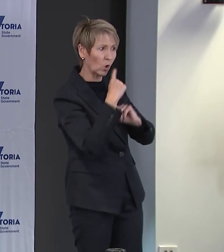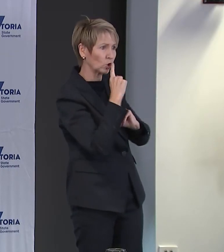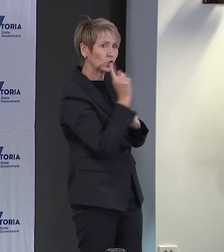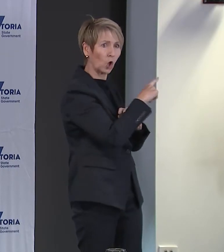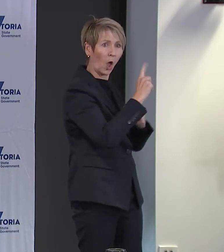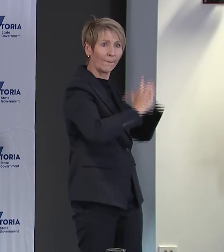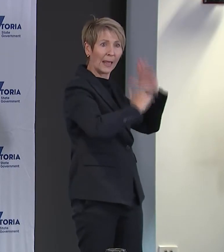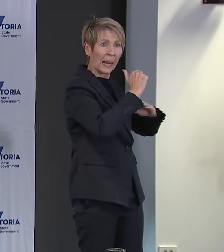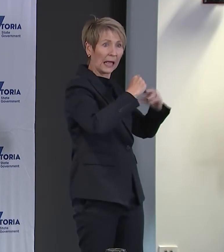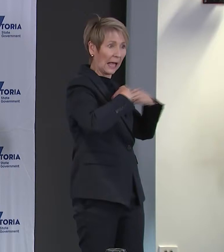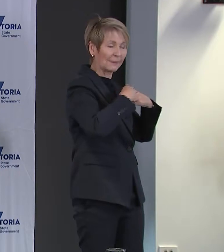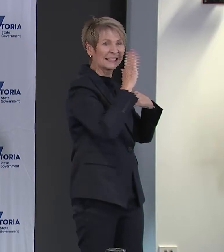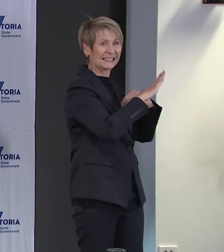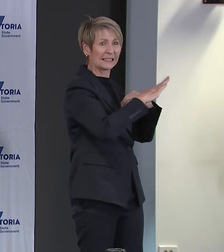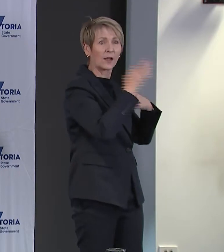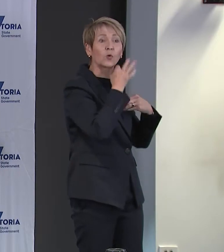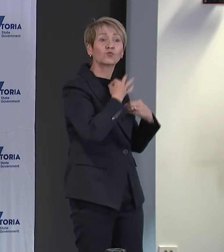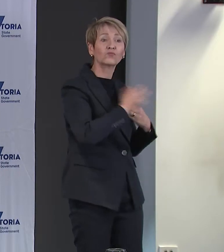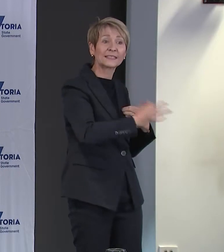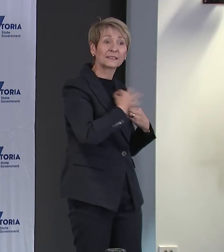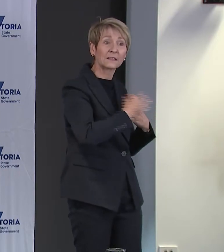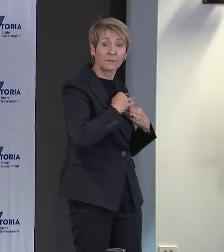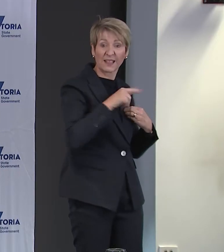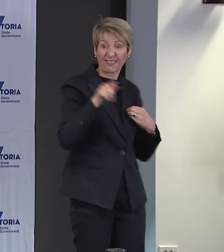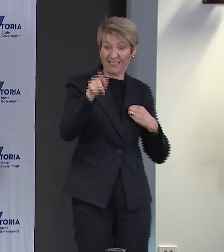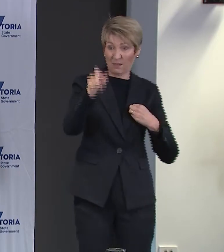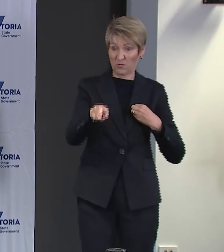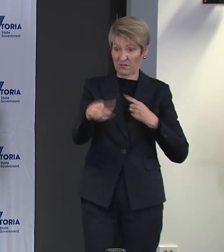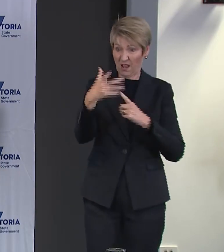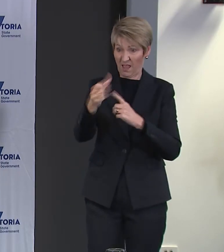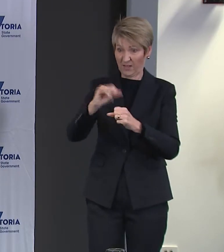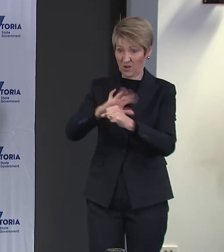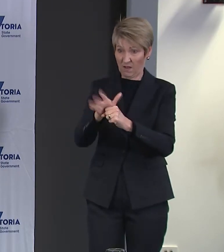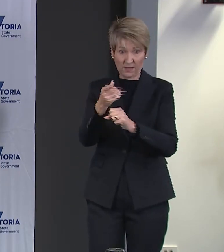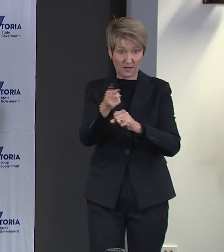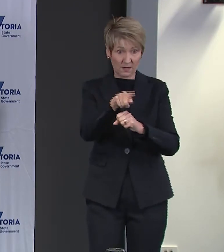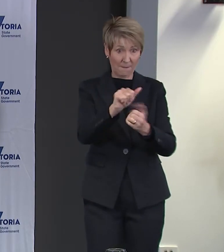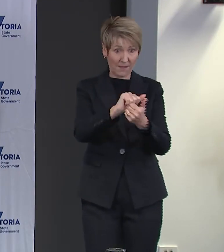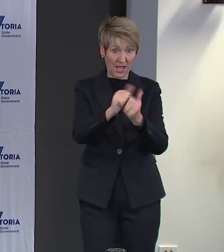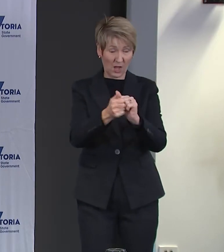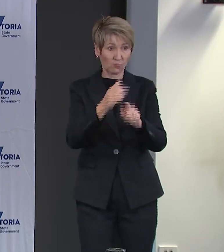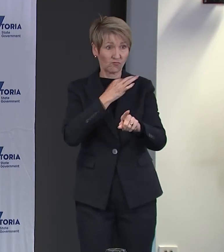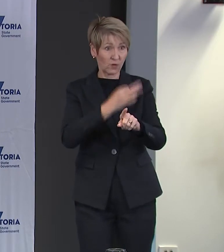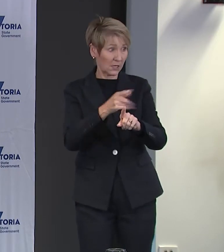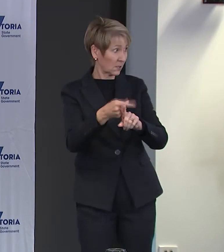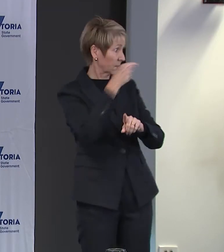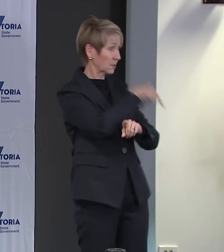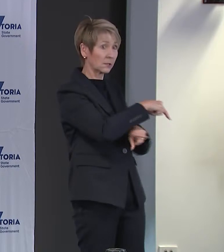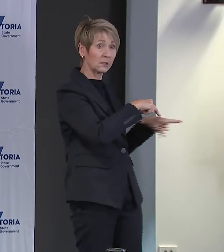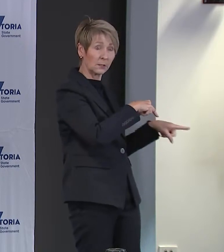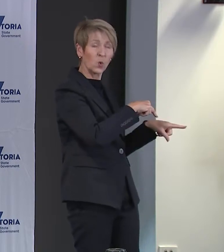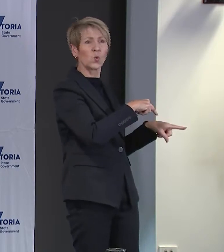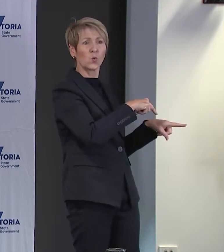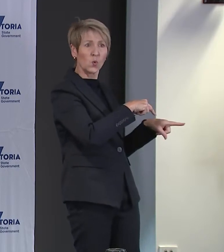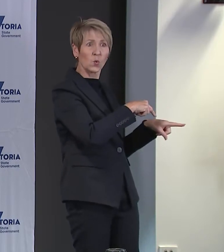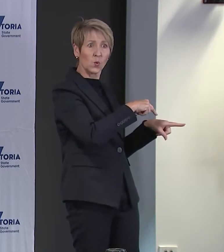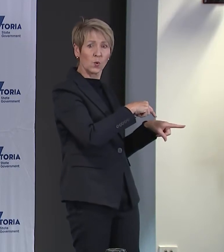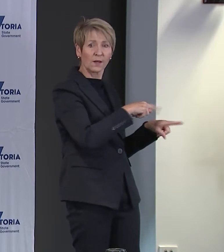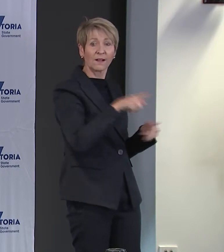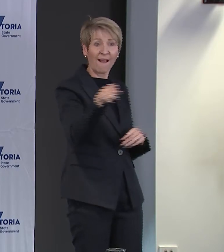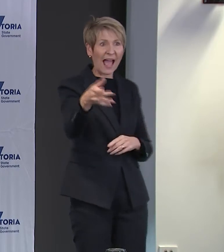obviously working with both the employer and the construction firms to get all of those staff tested, and we'll do that over the next day or so. Can you tell us where is that? Yeah. What